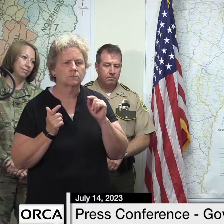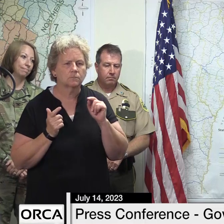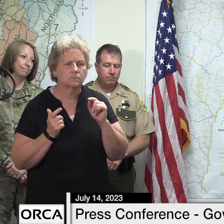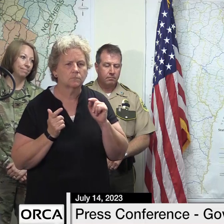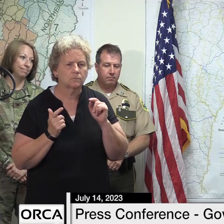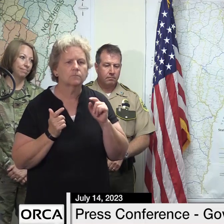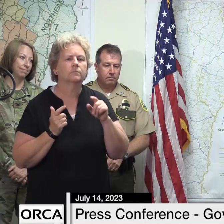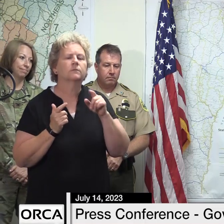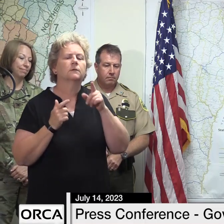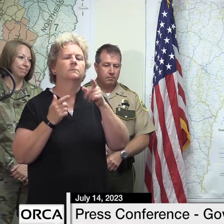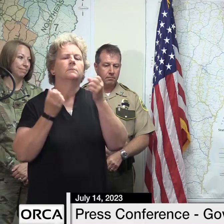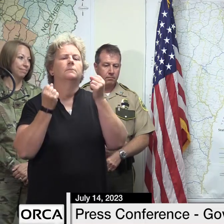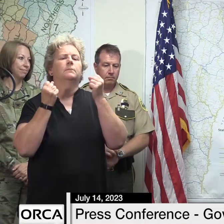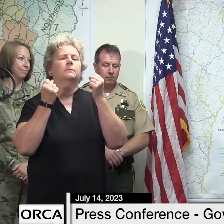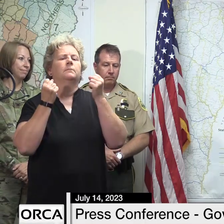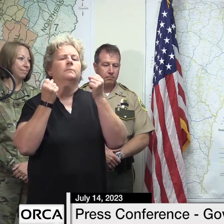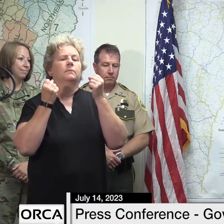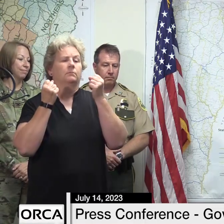population?